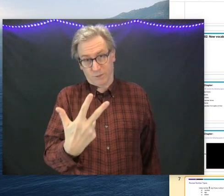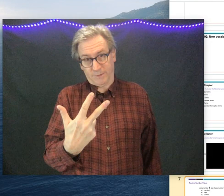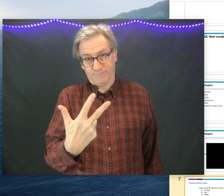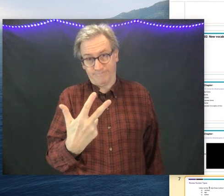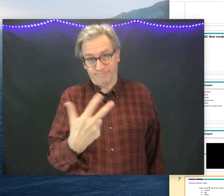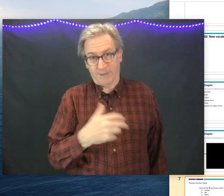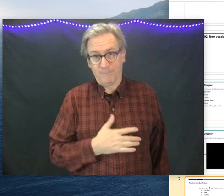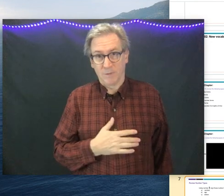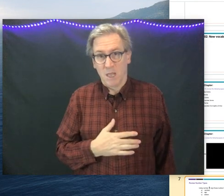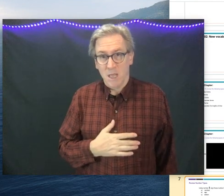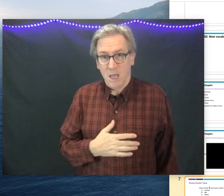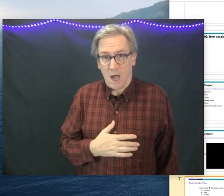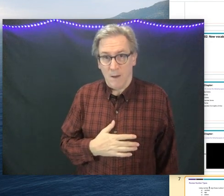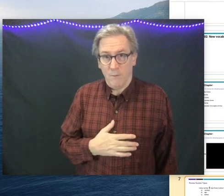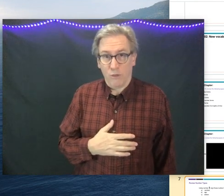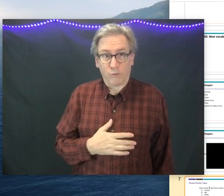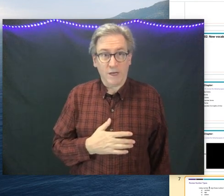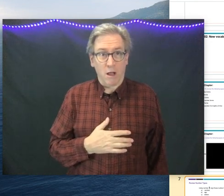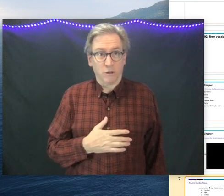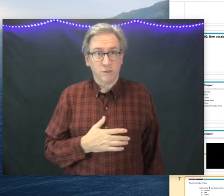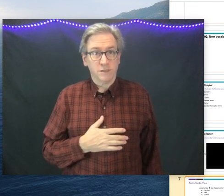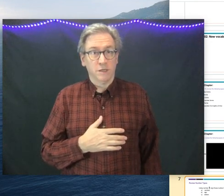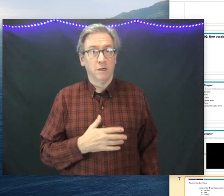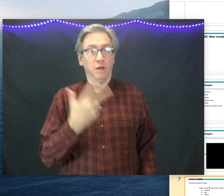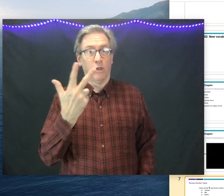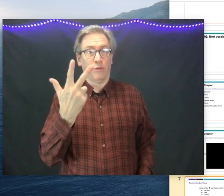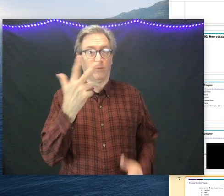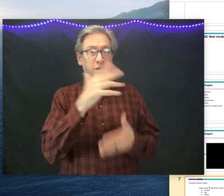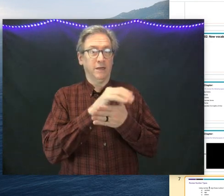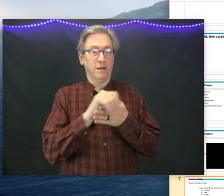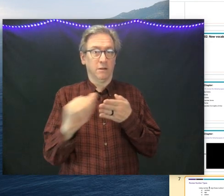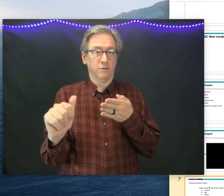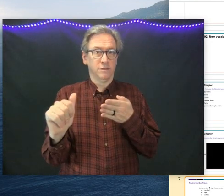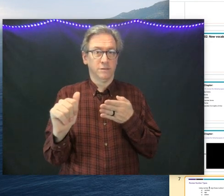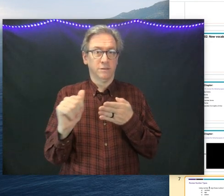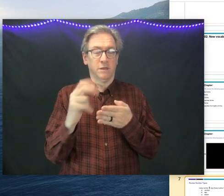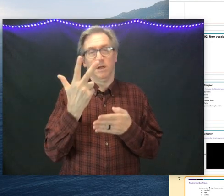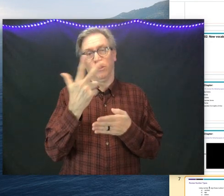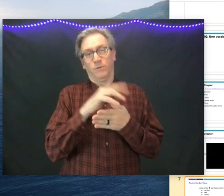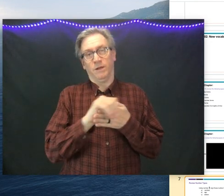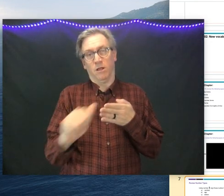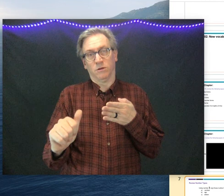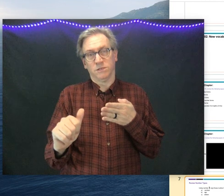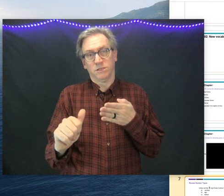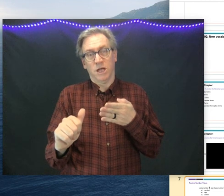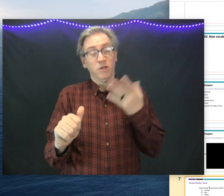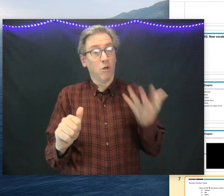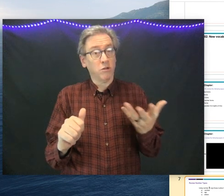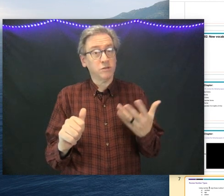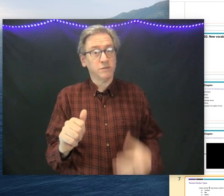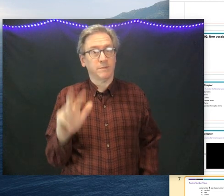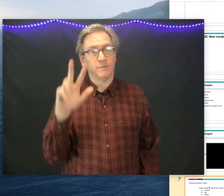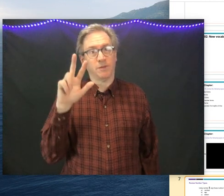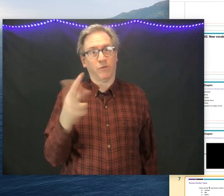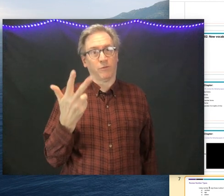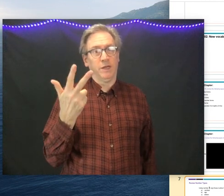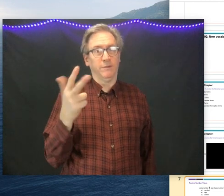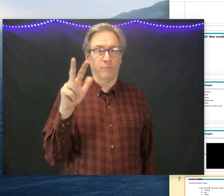age 3. Okay. $3, $3, $3. You'll also